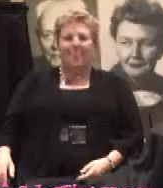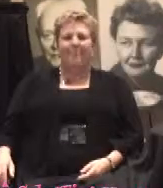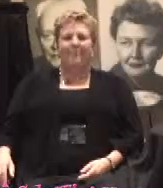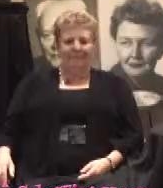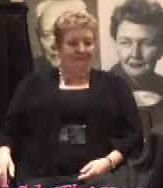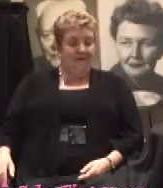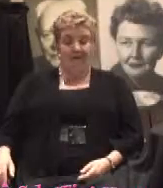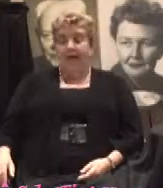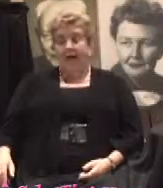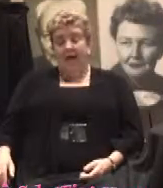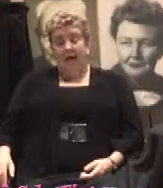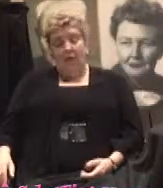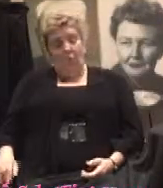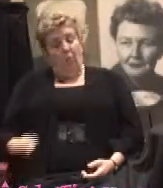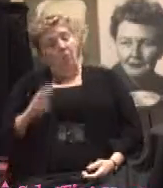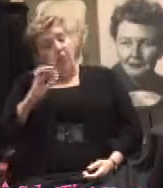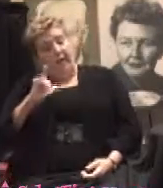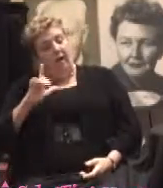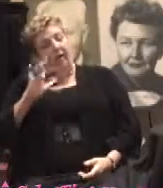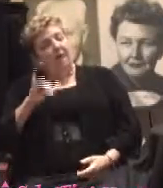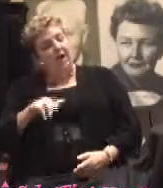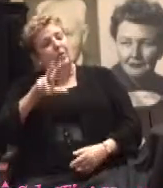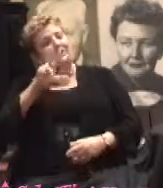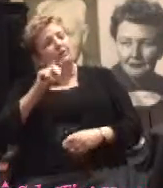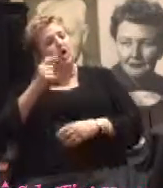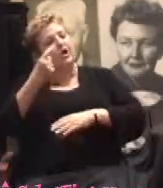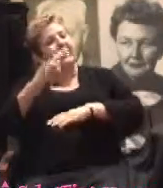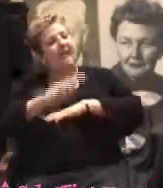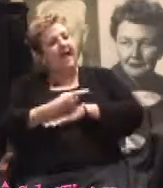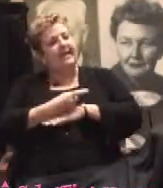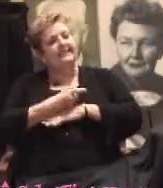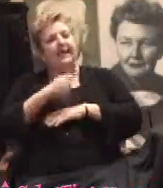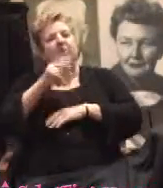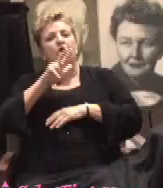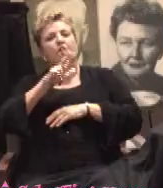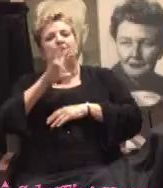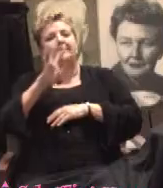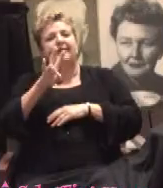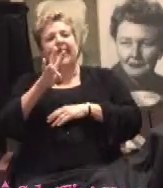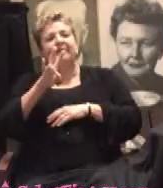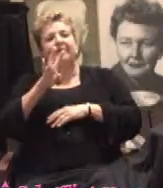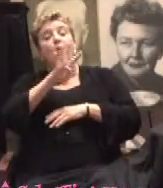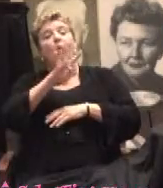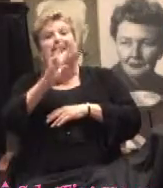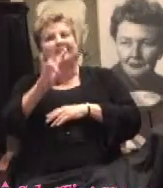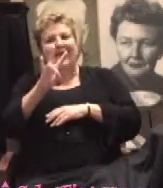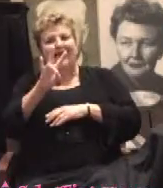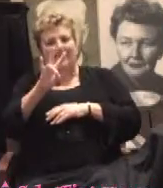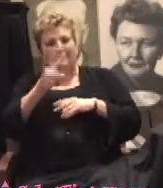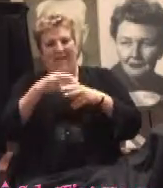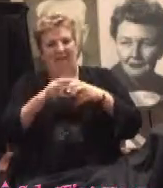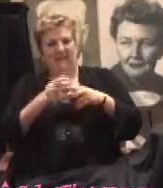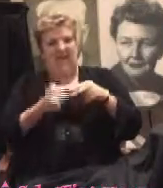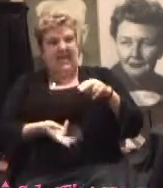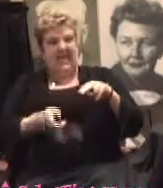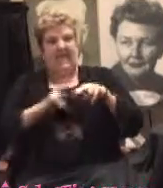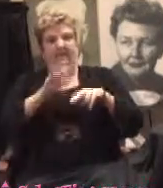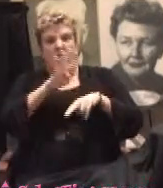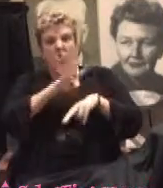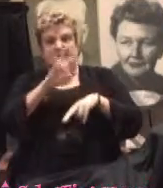I said, "Well, that was 30 days and 47 pounds ago. I gained 47 pounds in a month at that hospital." And he